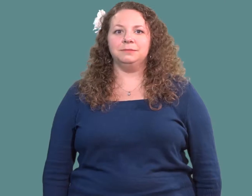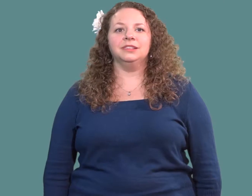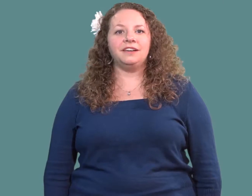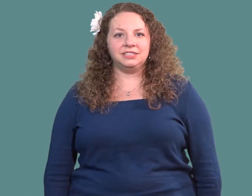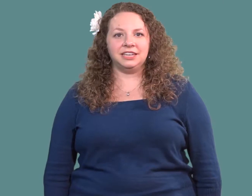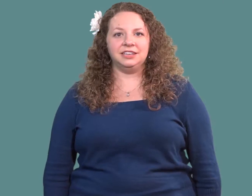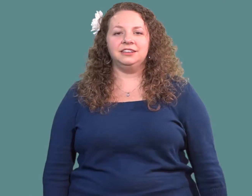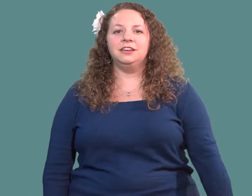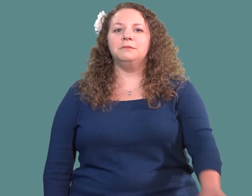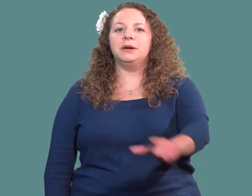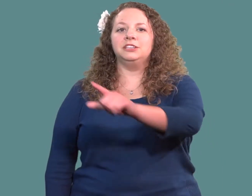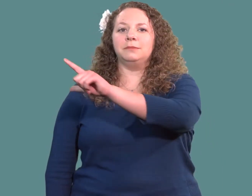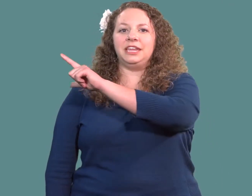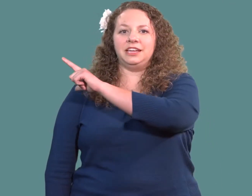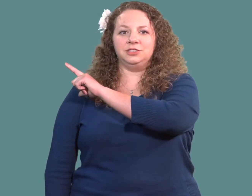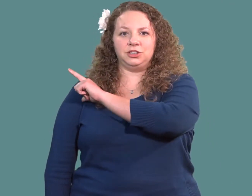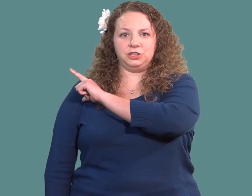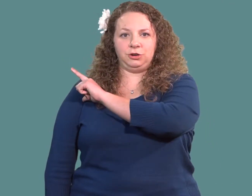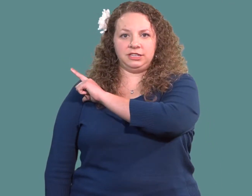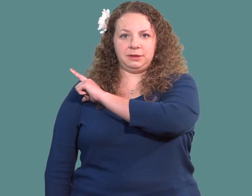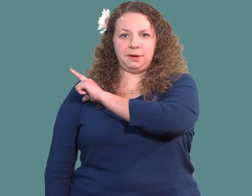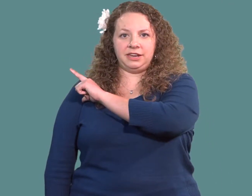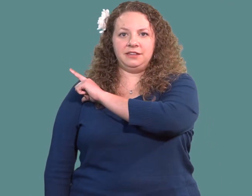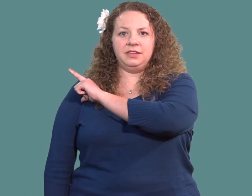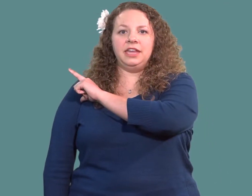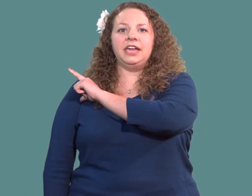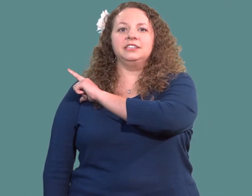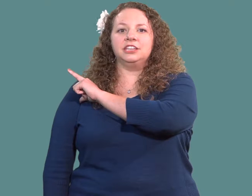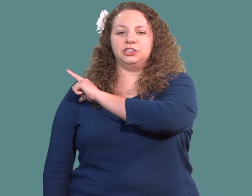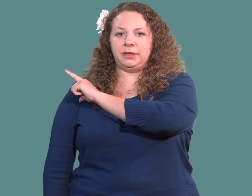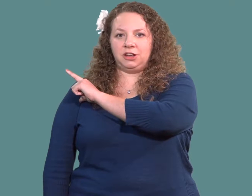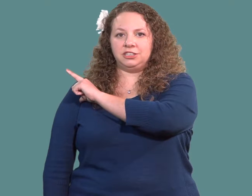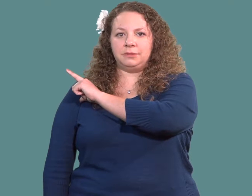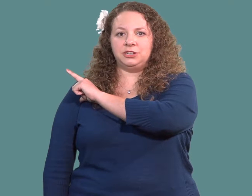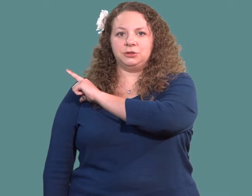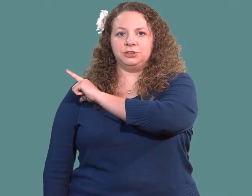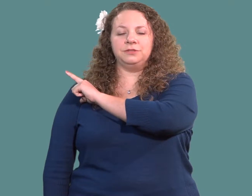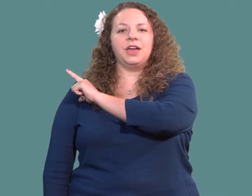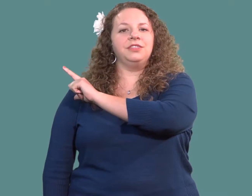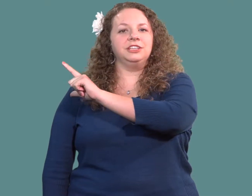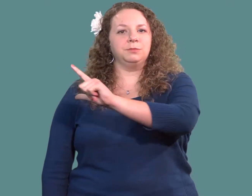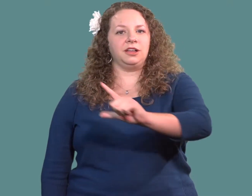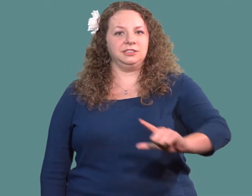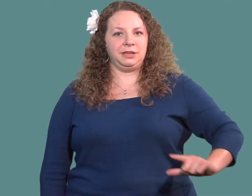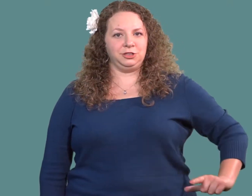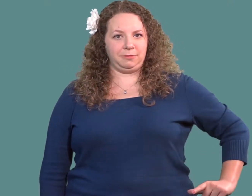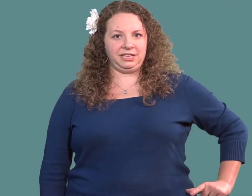am left-handed, my dominant hand starts across my body and is touching my non-dominant shoulder and then is brought to my dominant